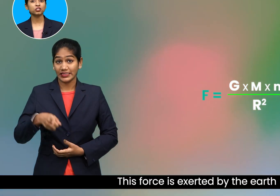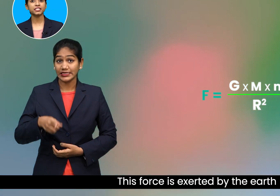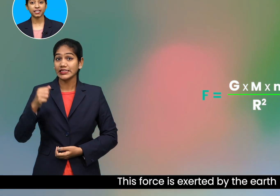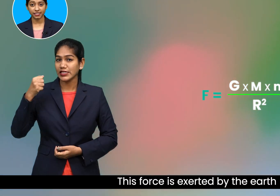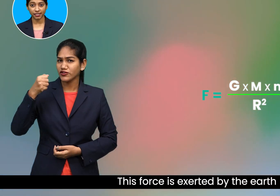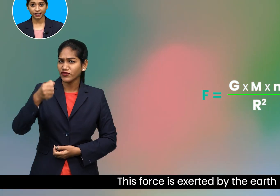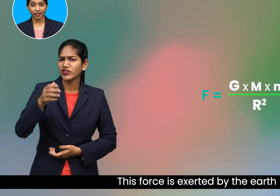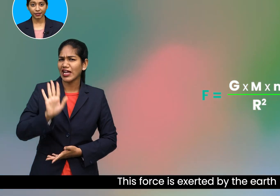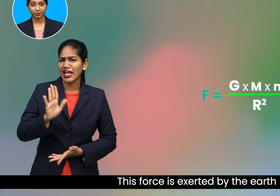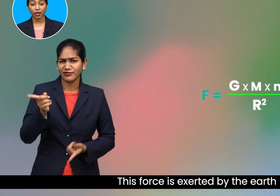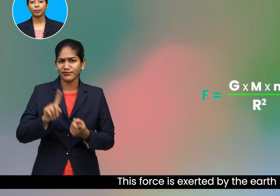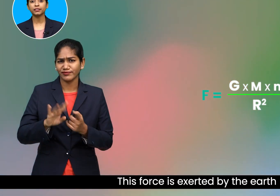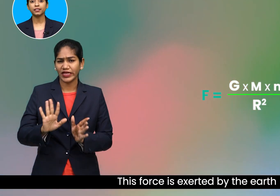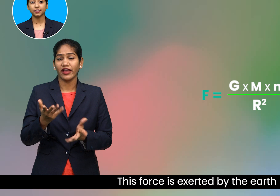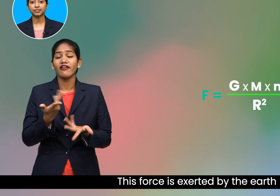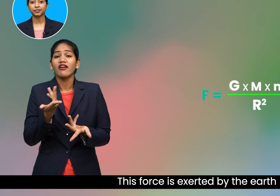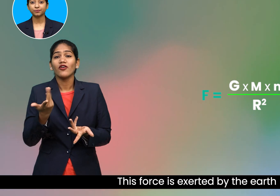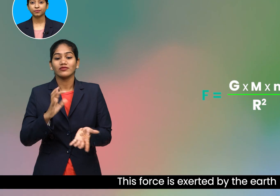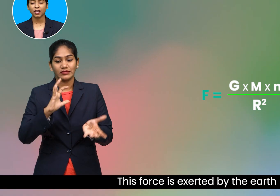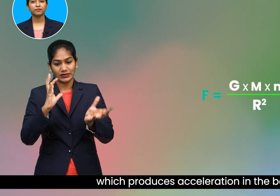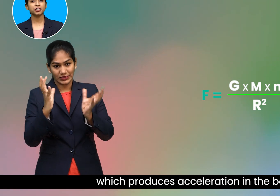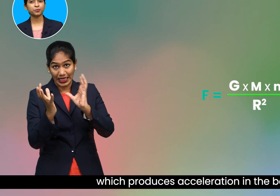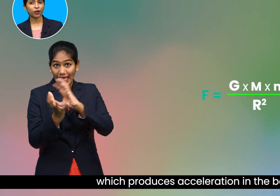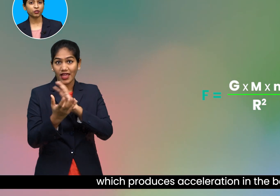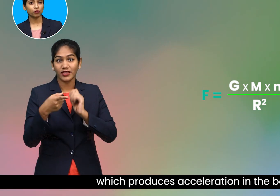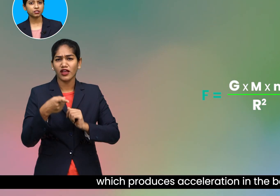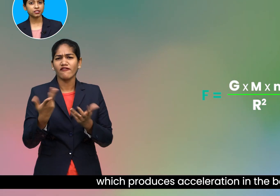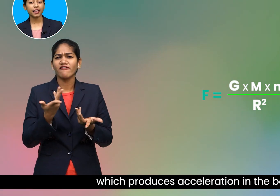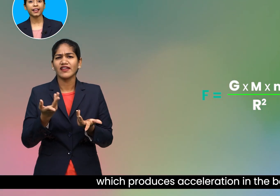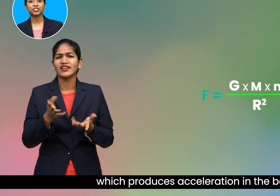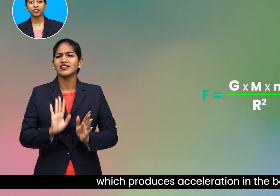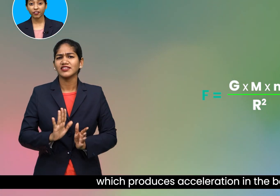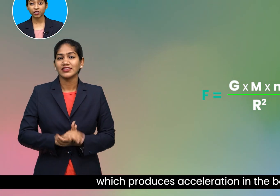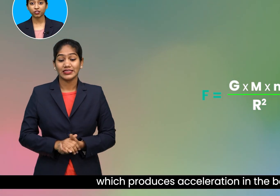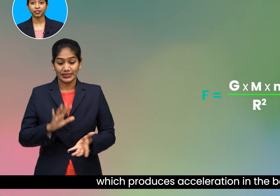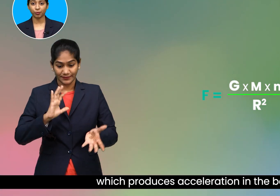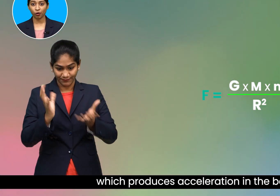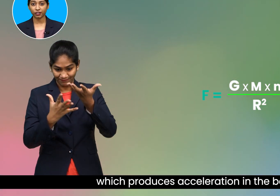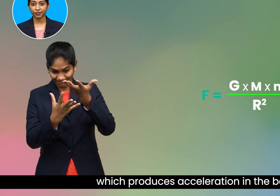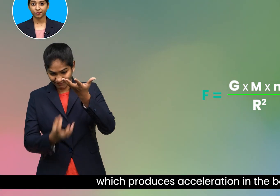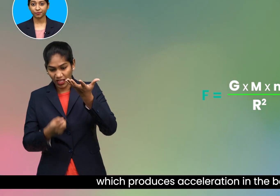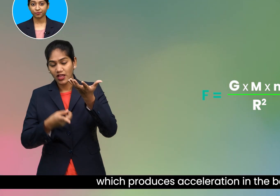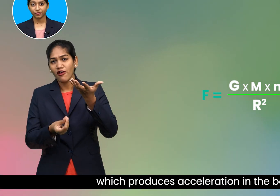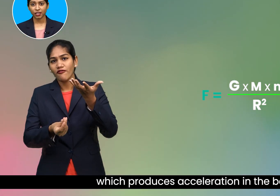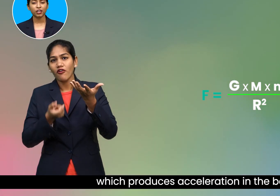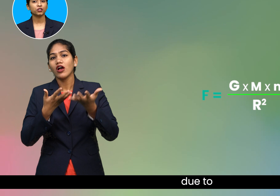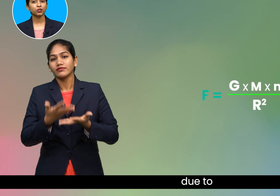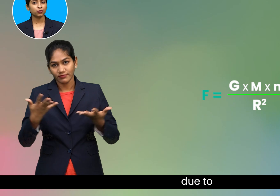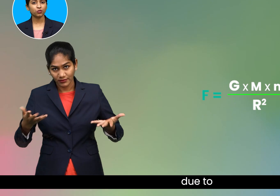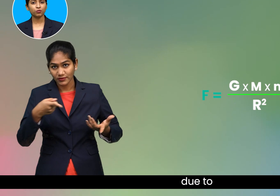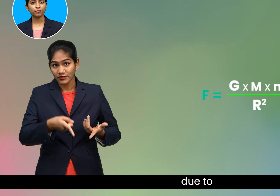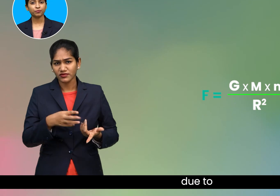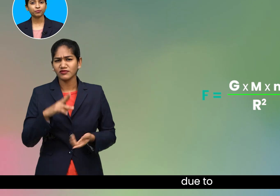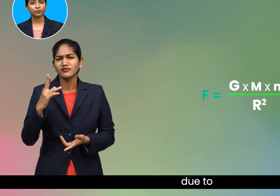This force is exerted by the earth, which produces acceleration in the body,